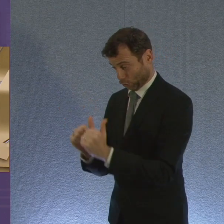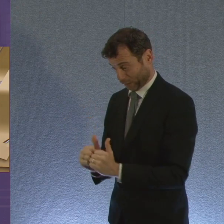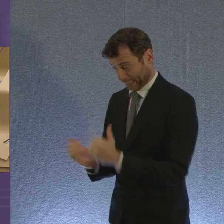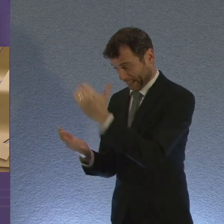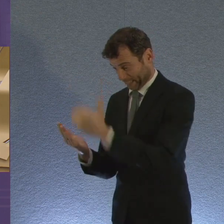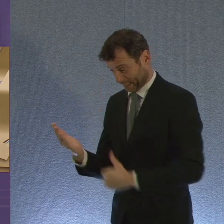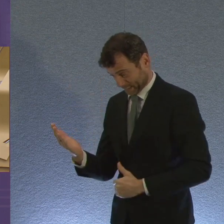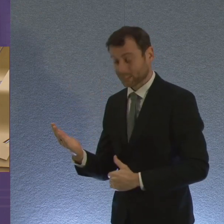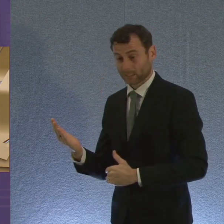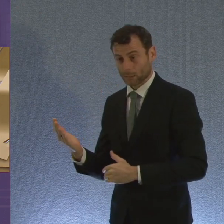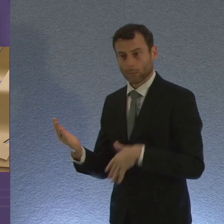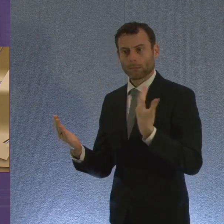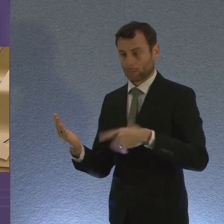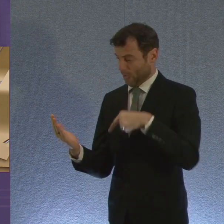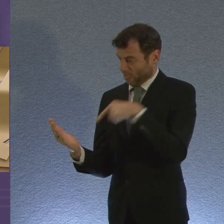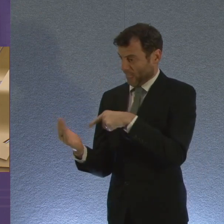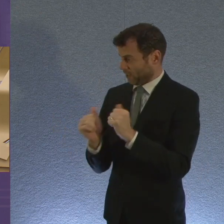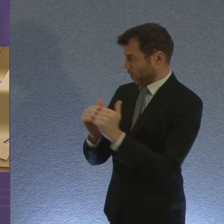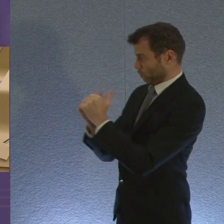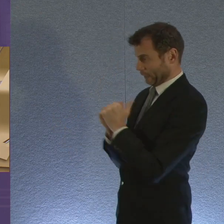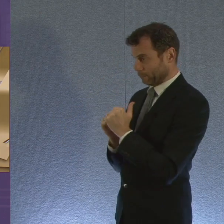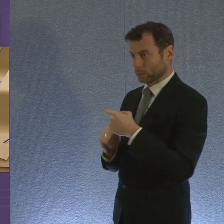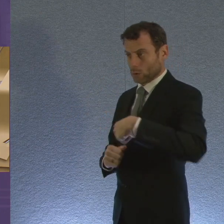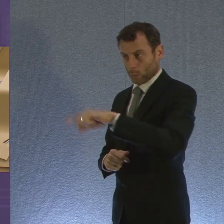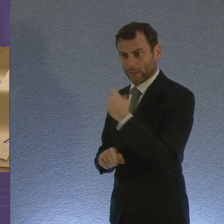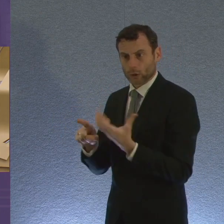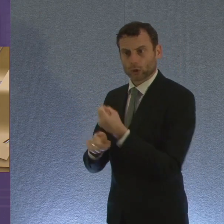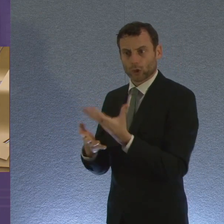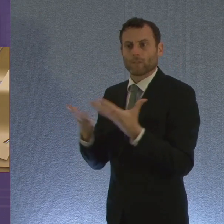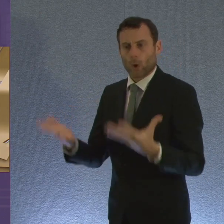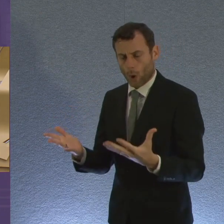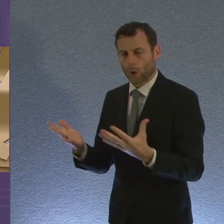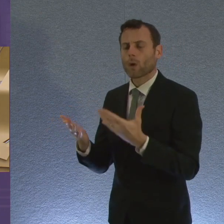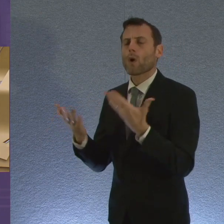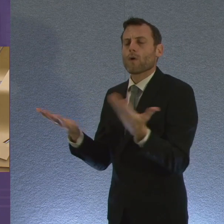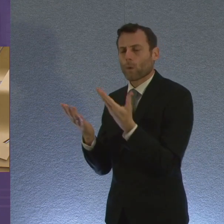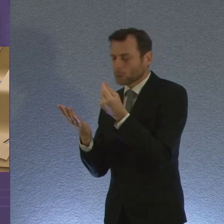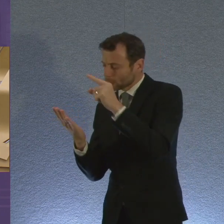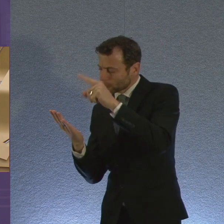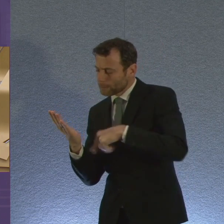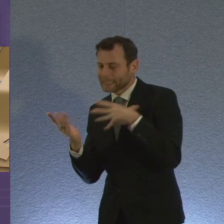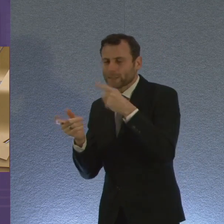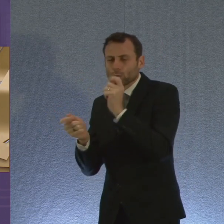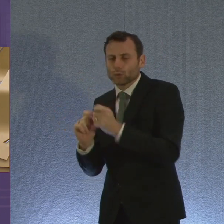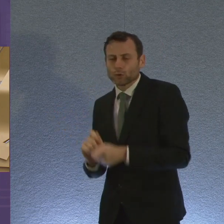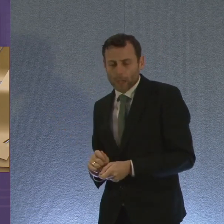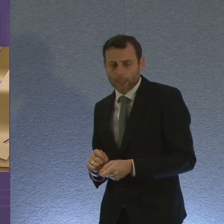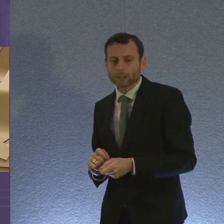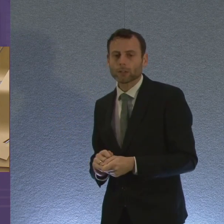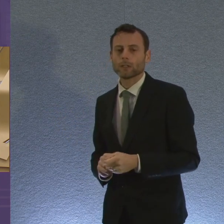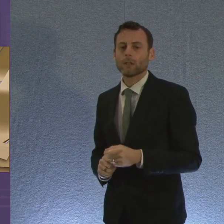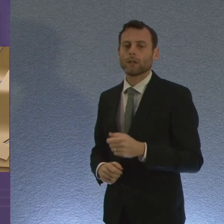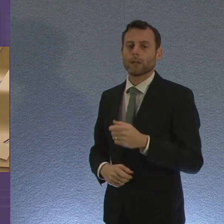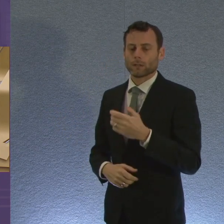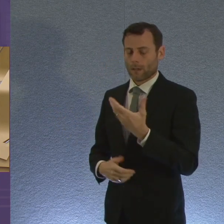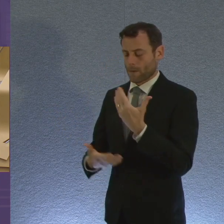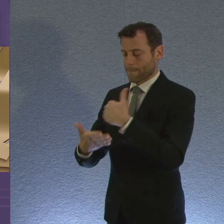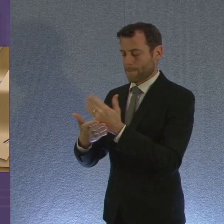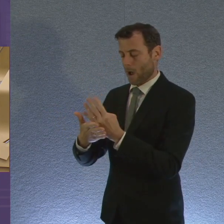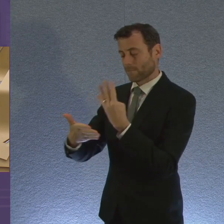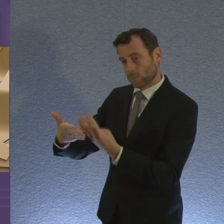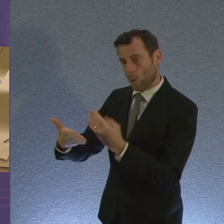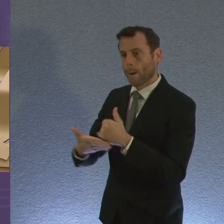further work. And accordingly, the Cabinet Secretary for Justice will confirm this morning that we are withdrawing Schedule 4, Part 5, in order to